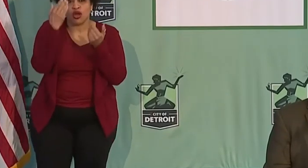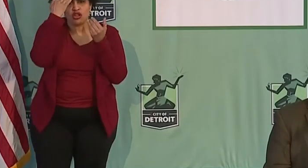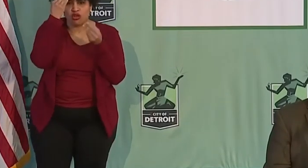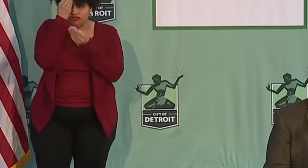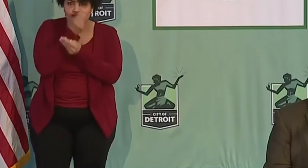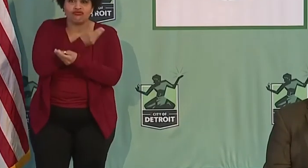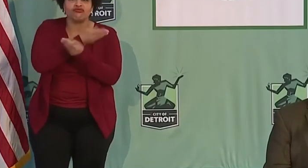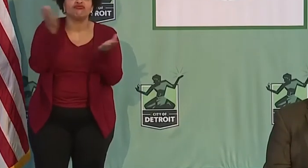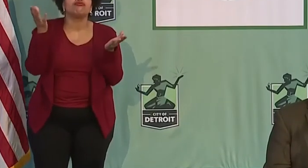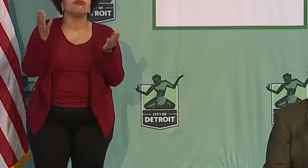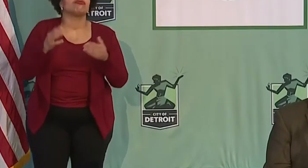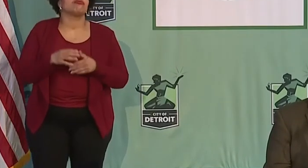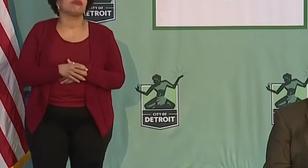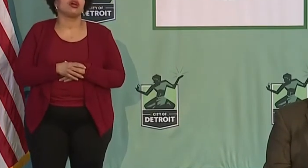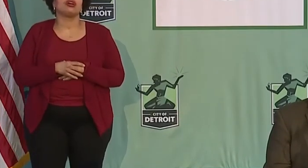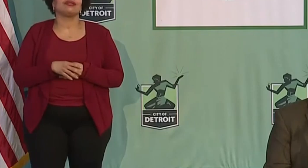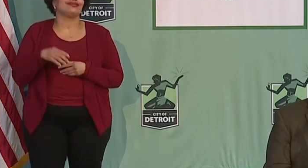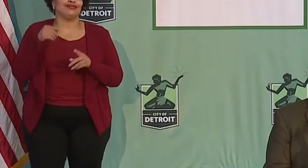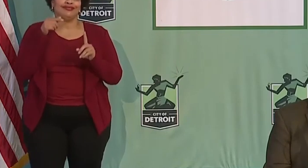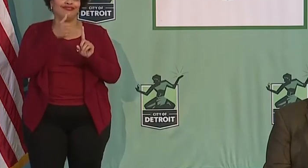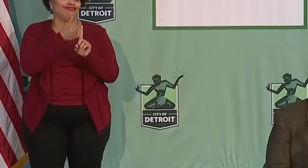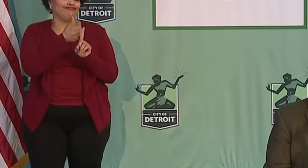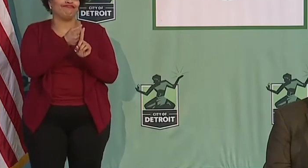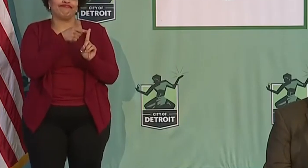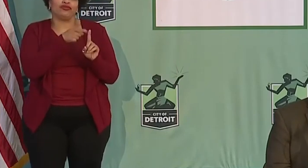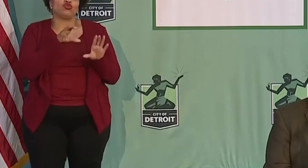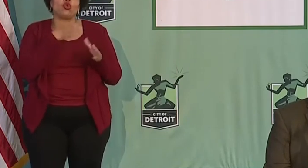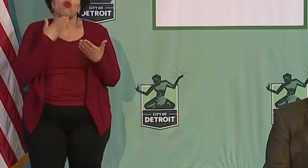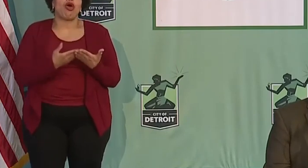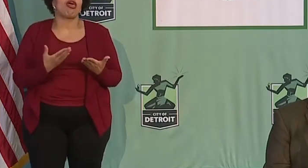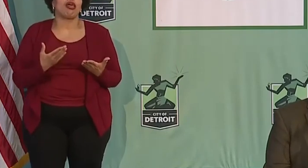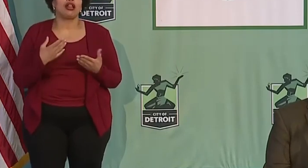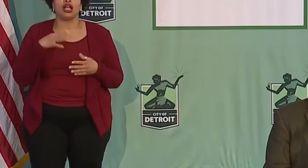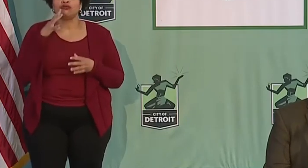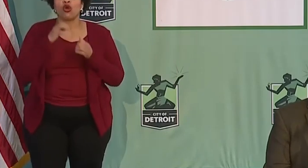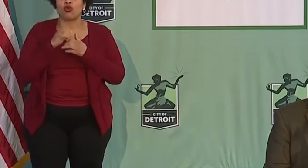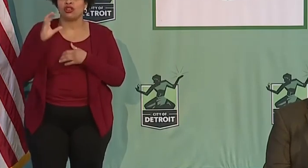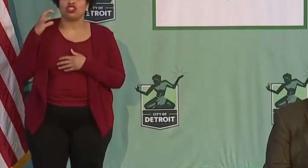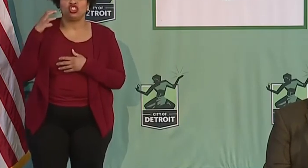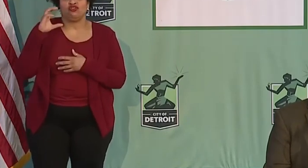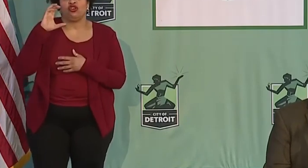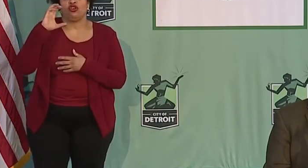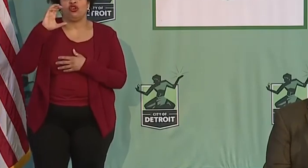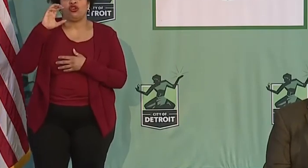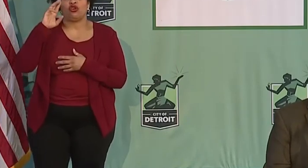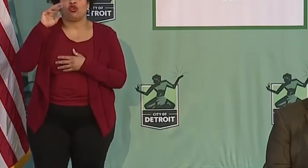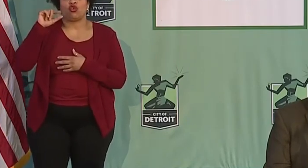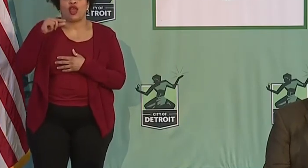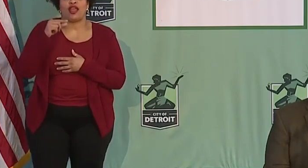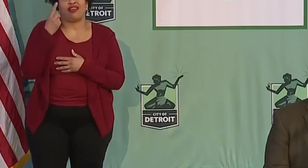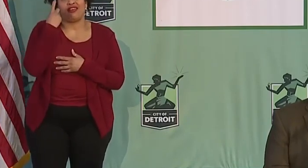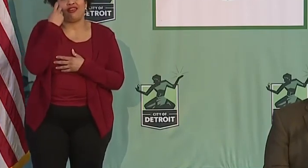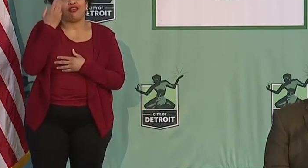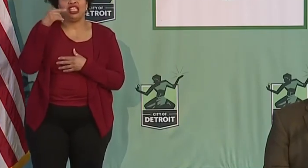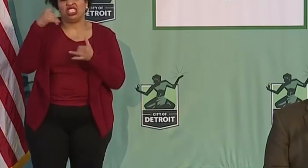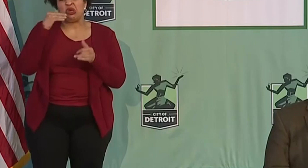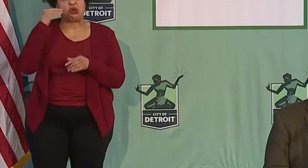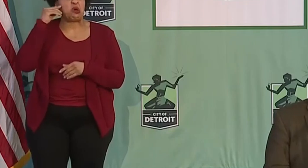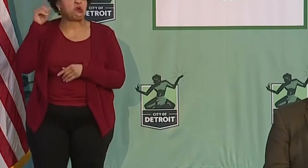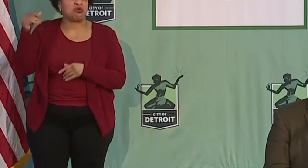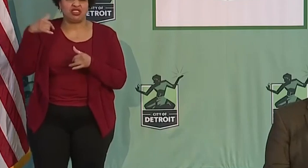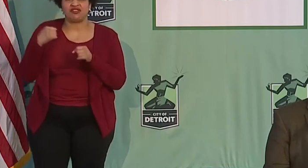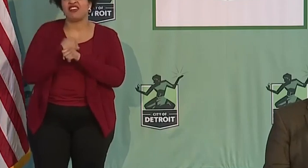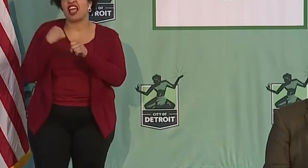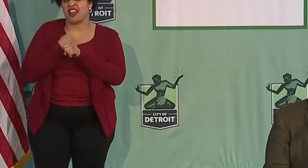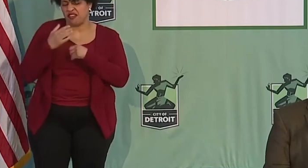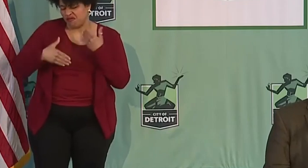know that she's doing well. I talked to Chief Craig a little while ago. He's still home, and he's still fighting